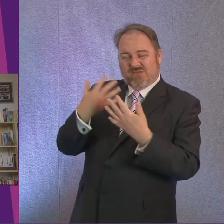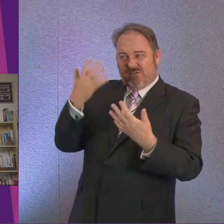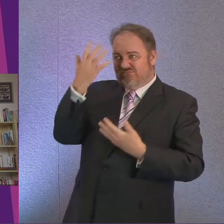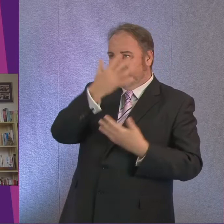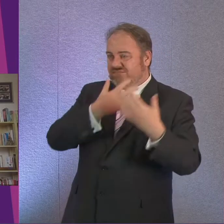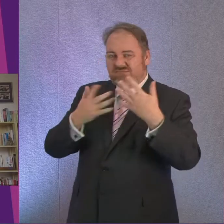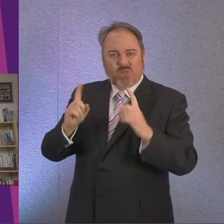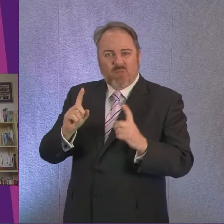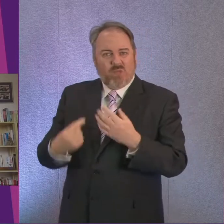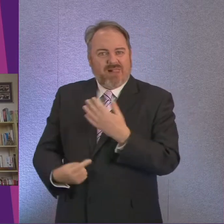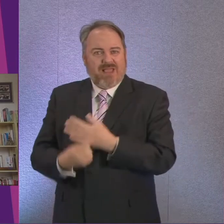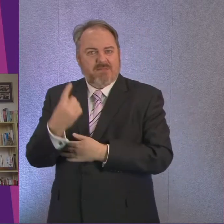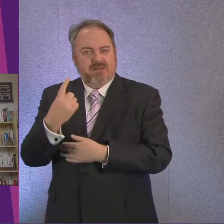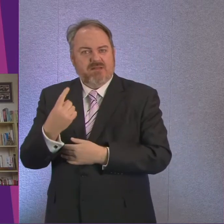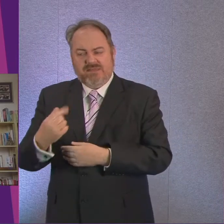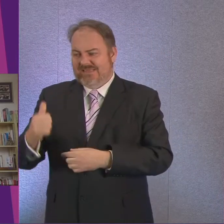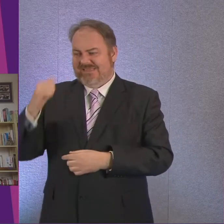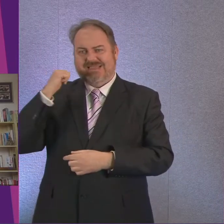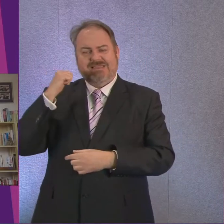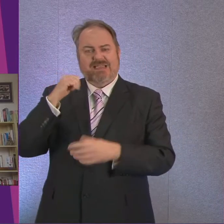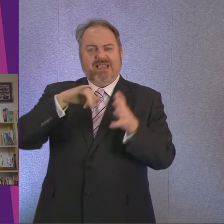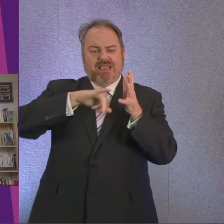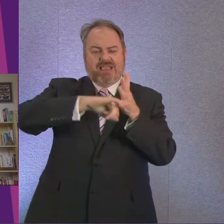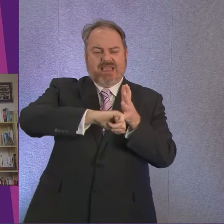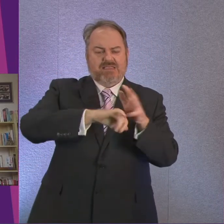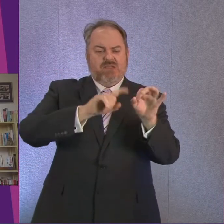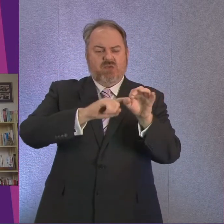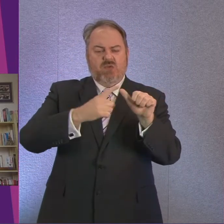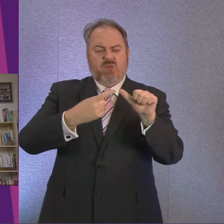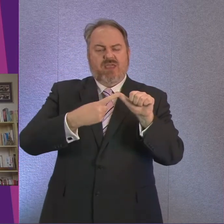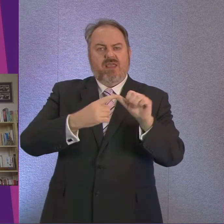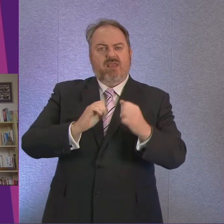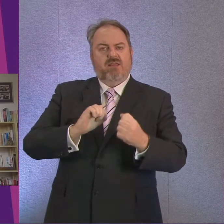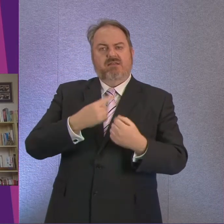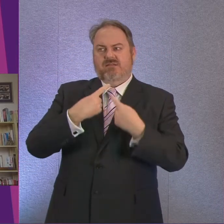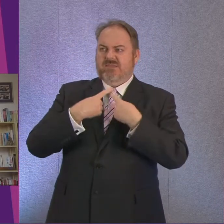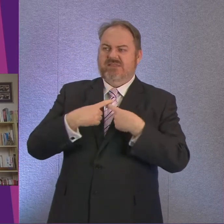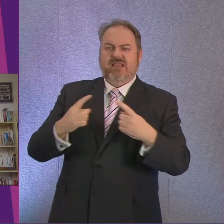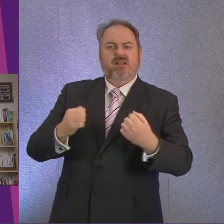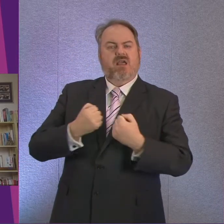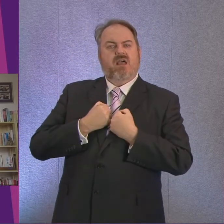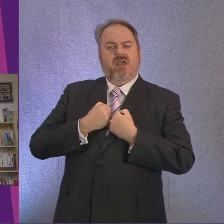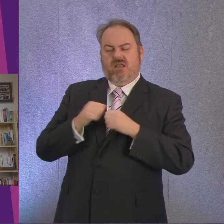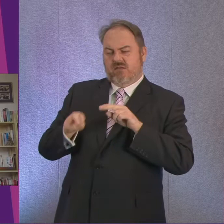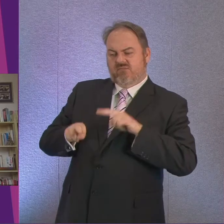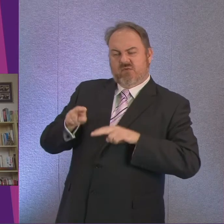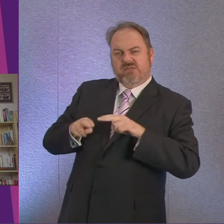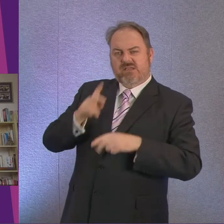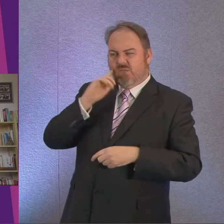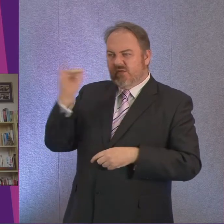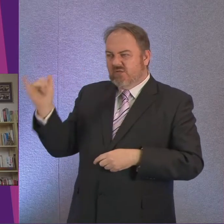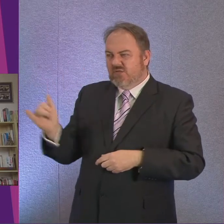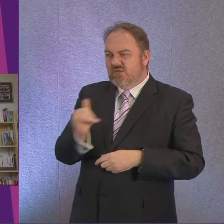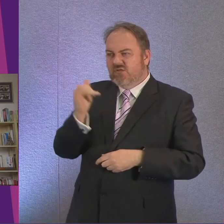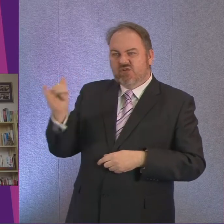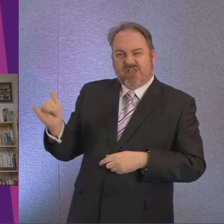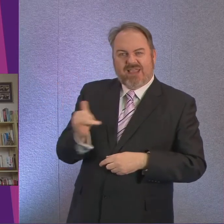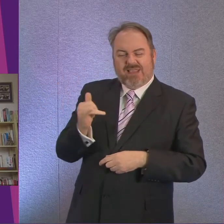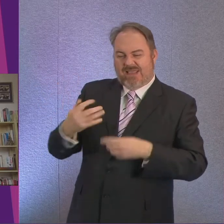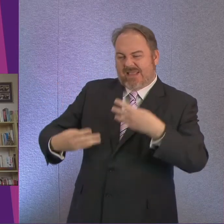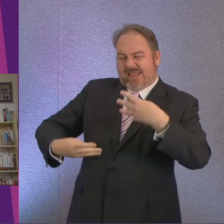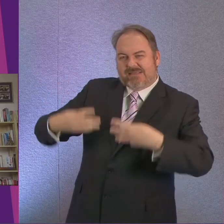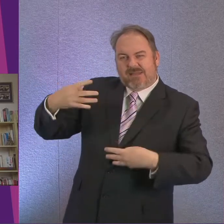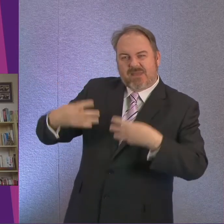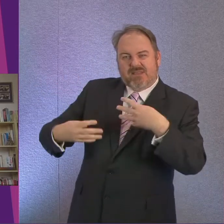yesterday, the SQA said this: our moderation process will include analysis of centres' estimates and